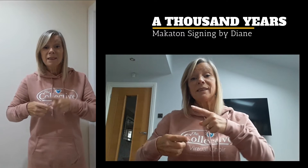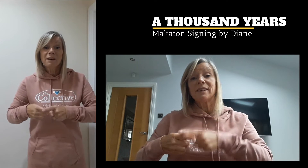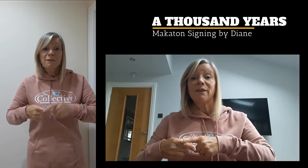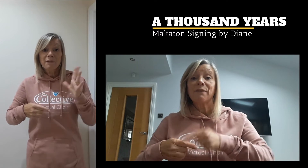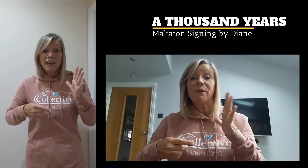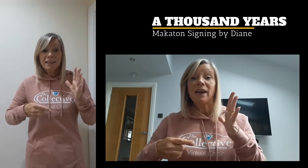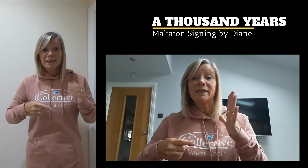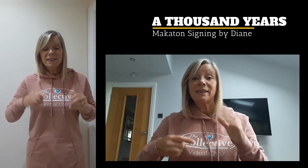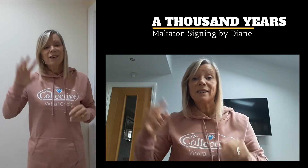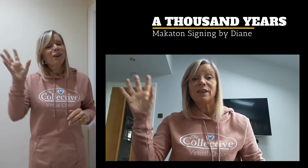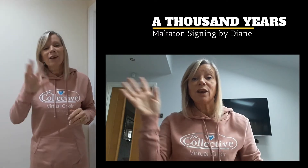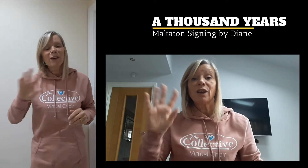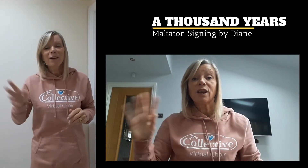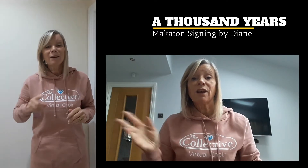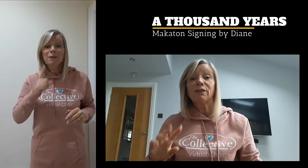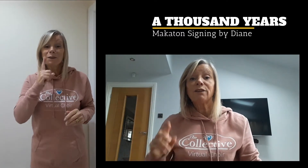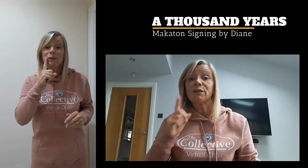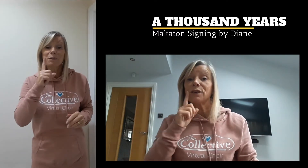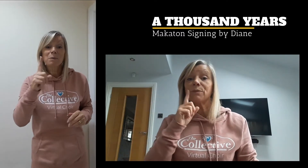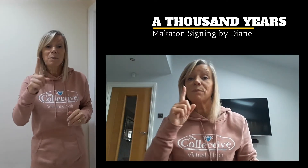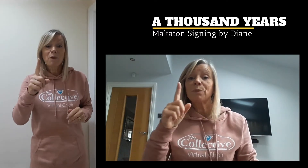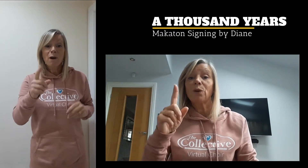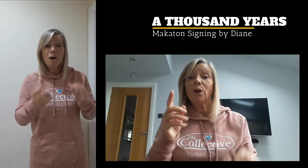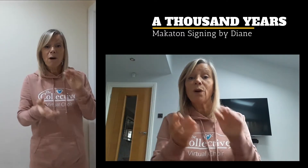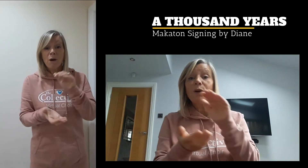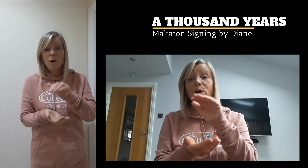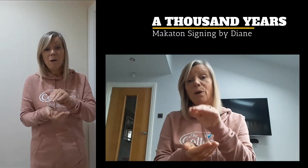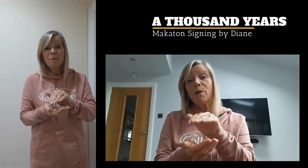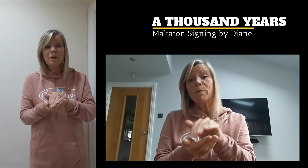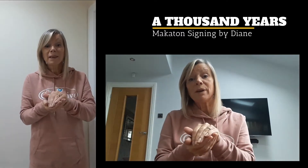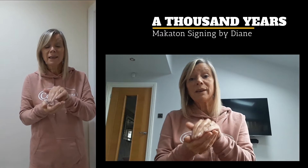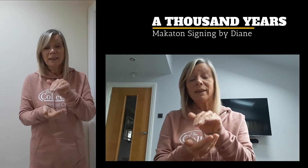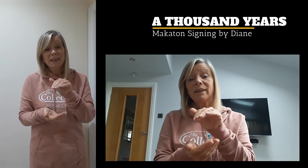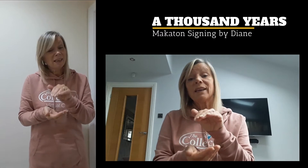beats fast, colors and